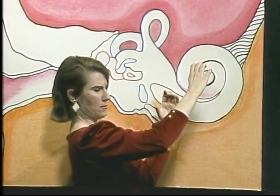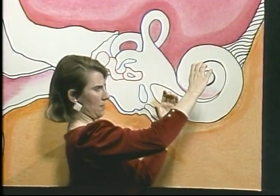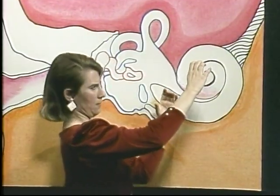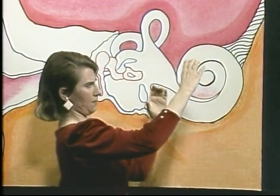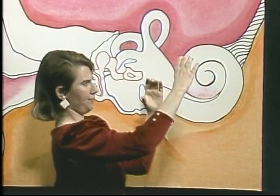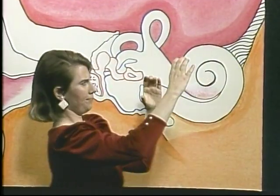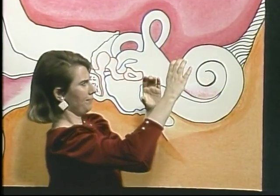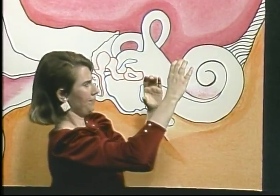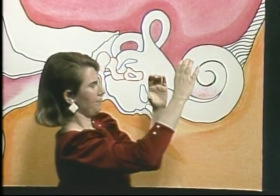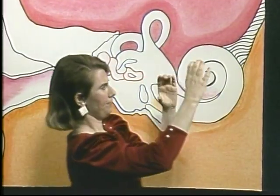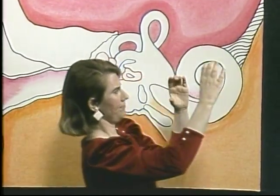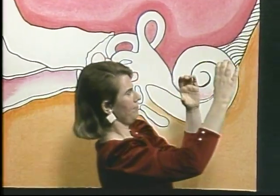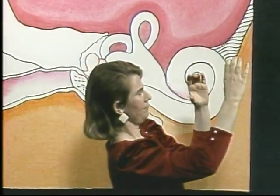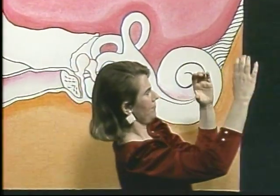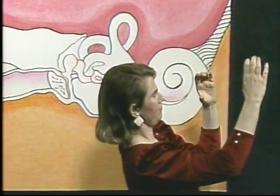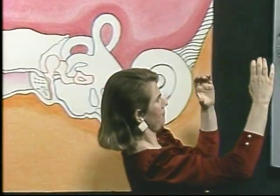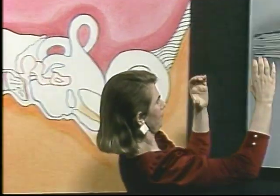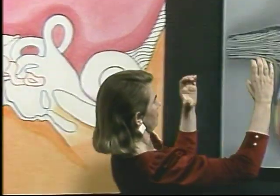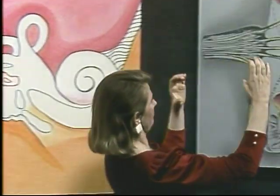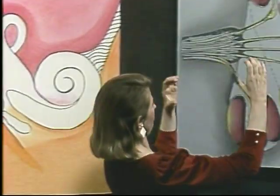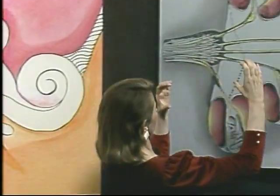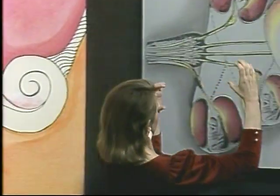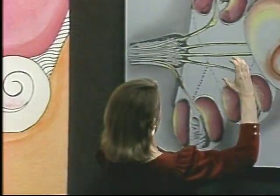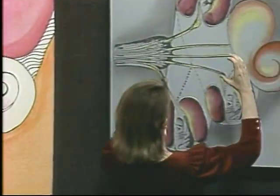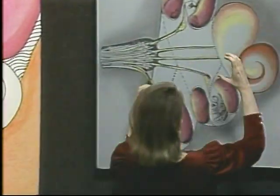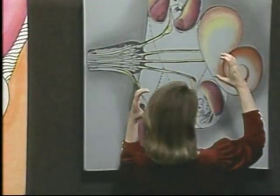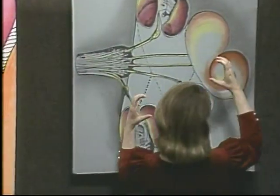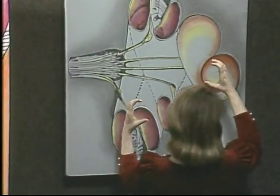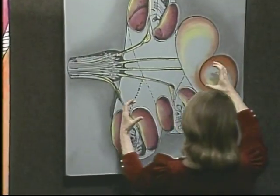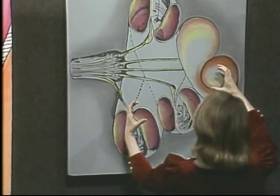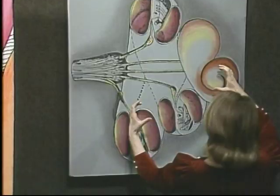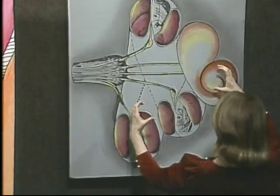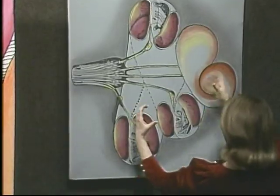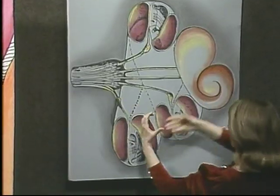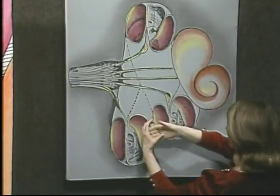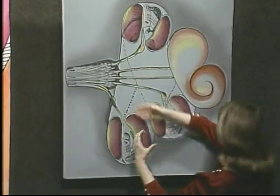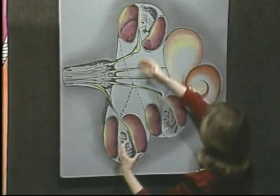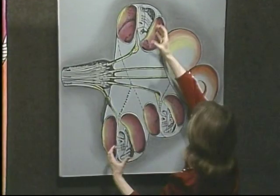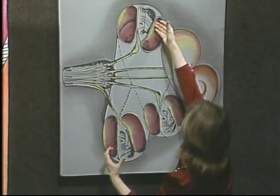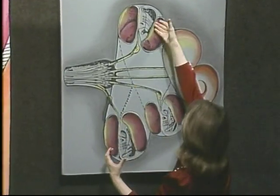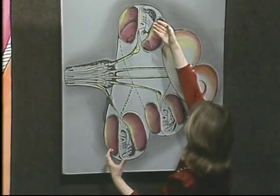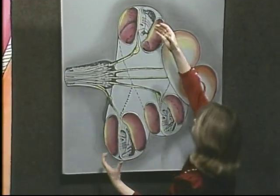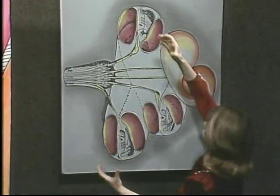This is the cochlea. We'll move it over here, put it on its side,